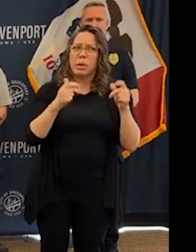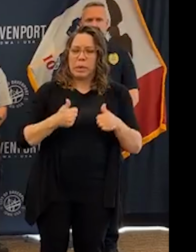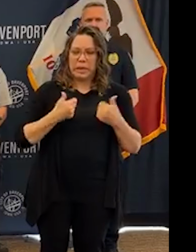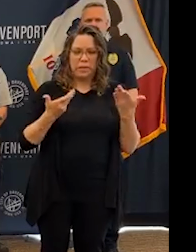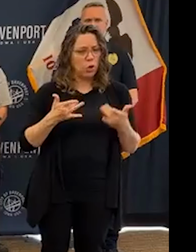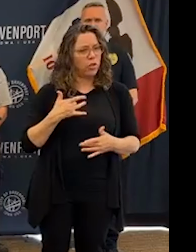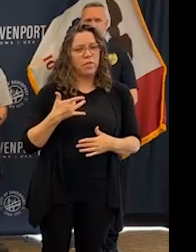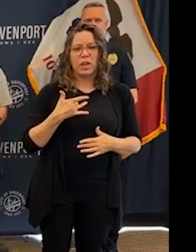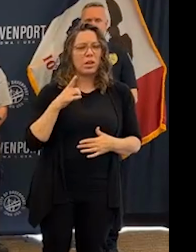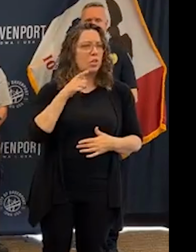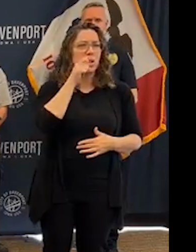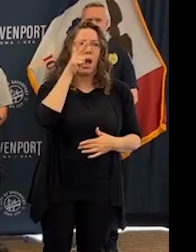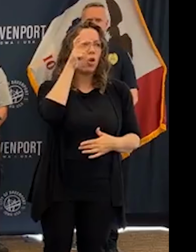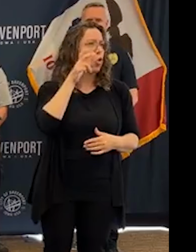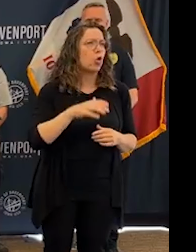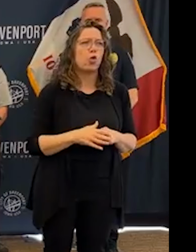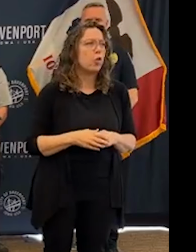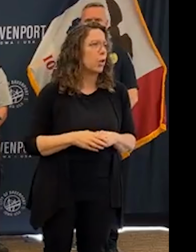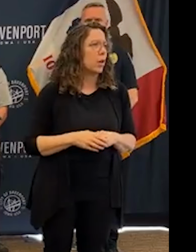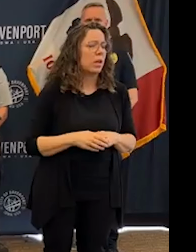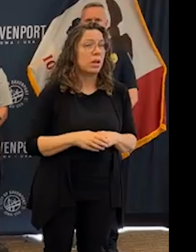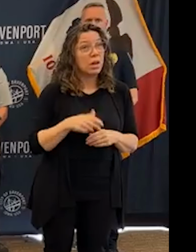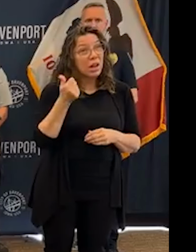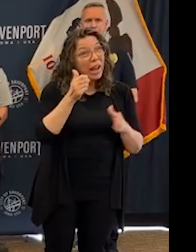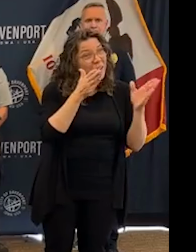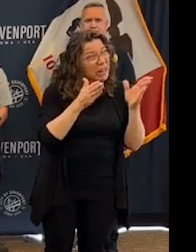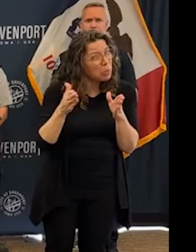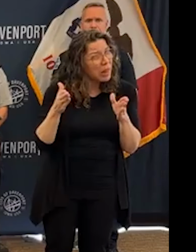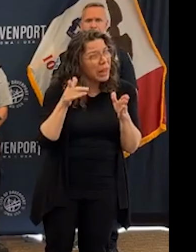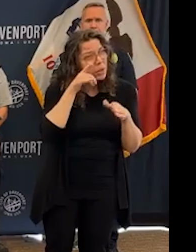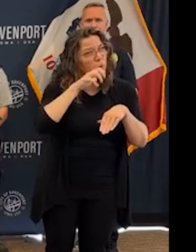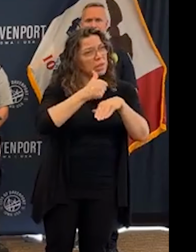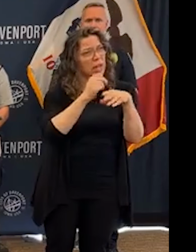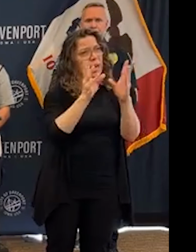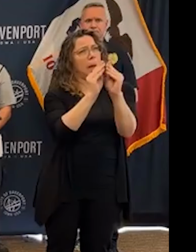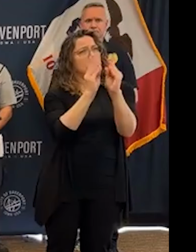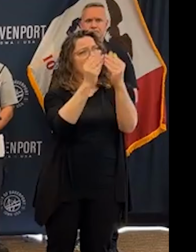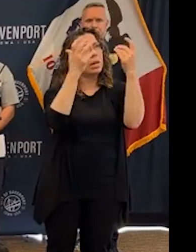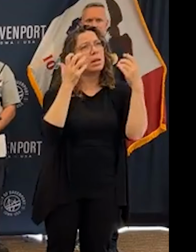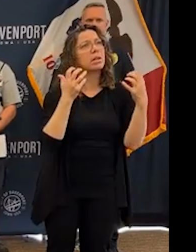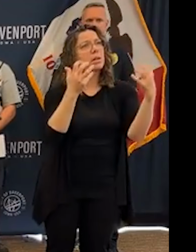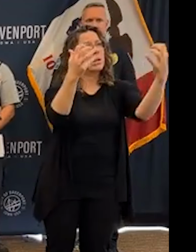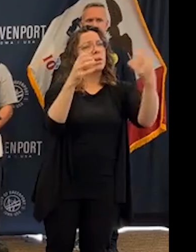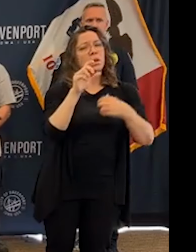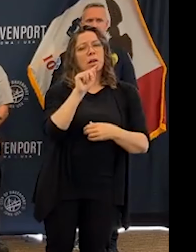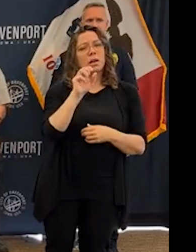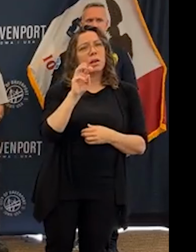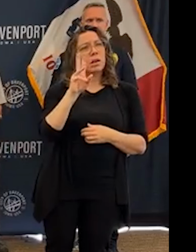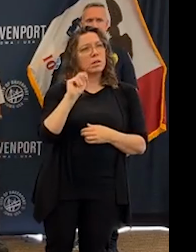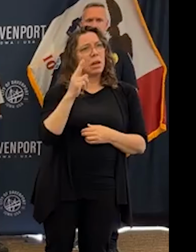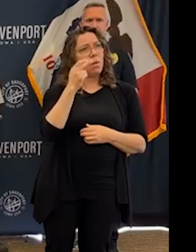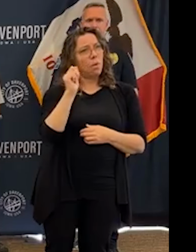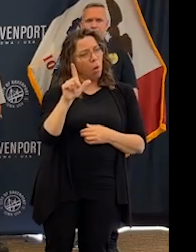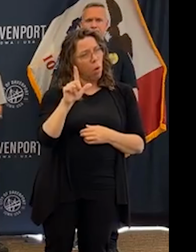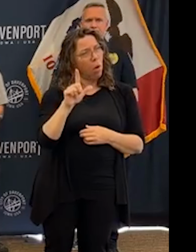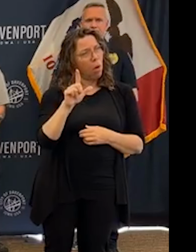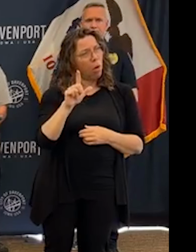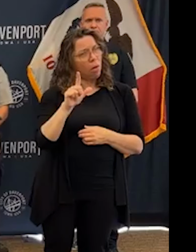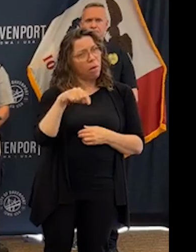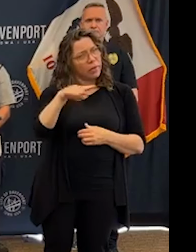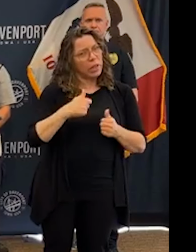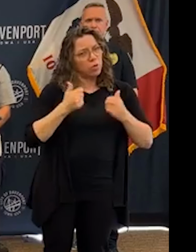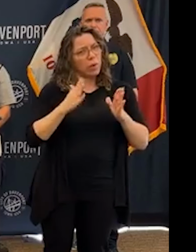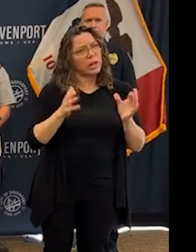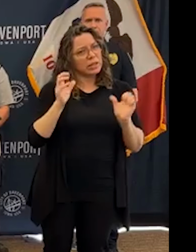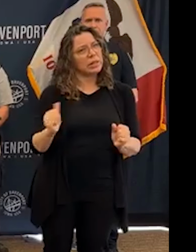heard. Are there any plans to do like a town hall or something like that where you can address them directly and the residents can voice their concerns